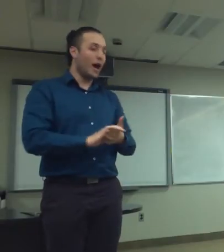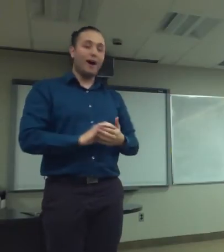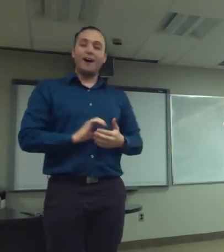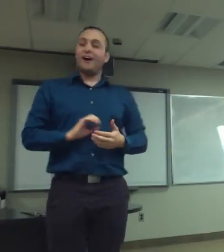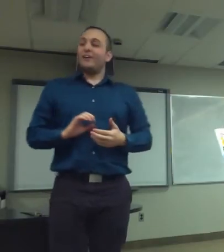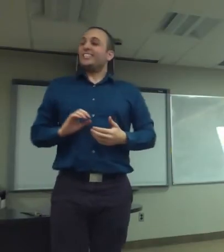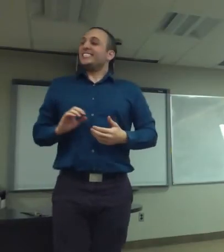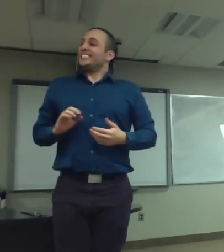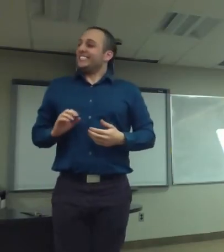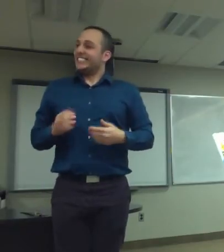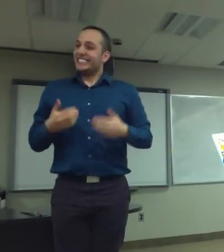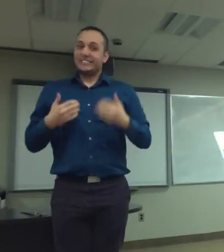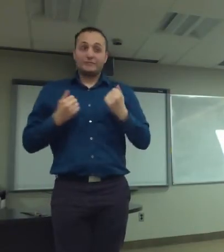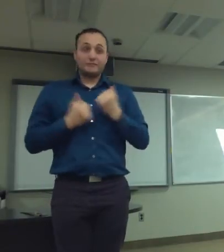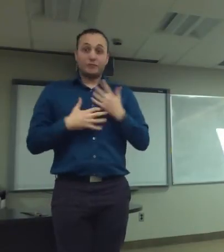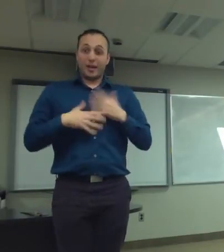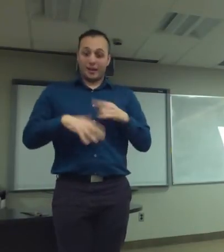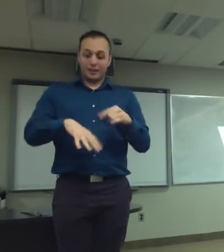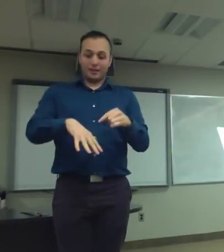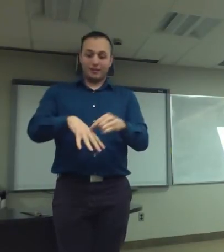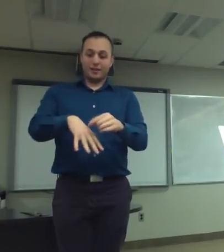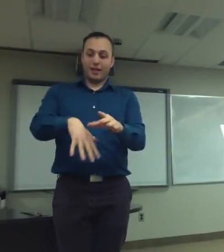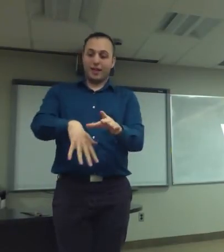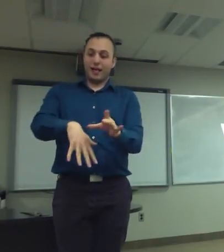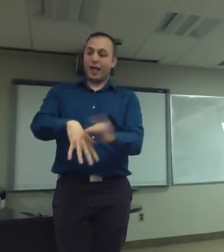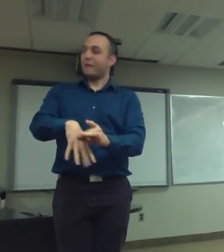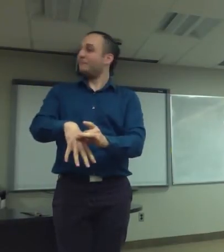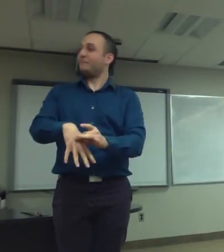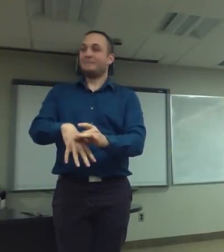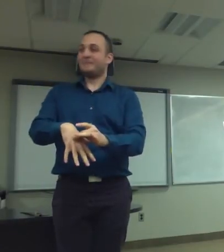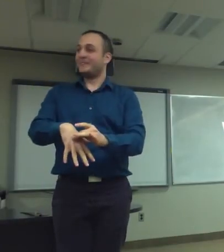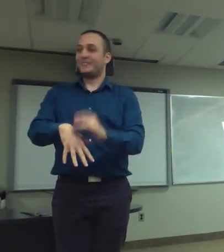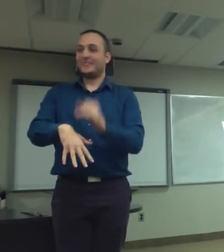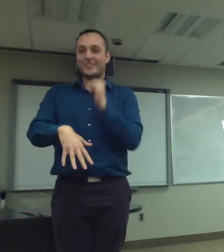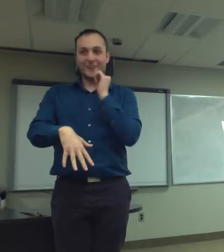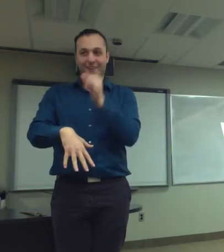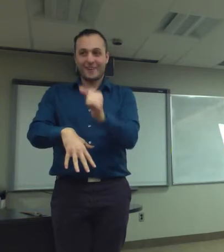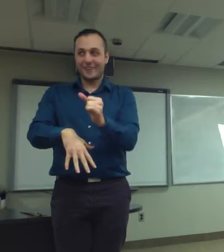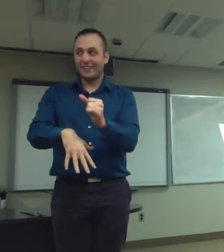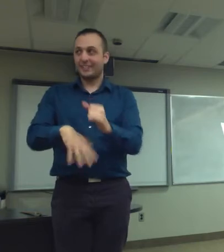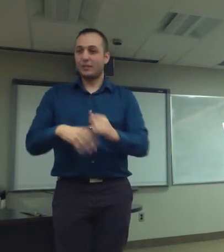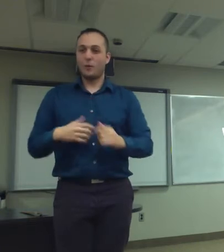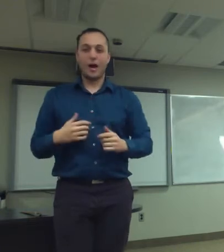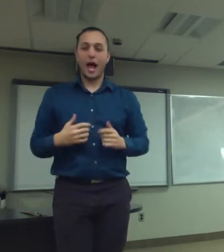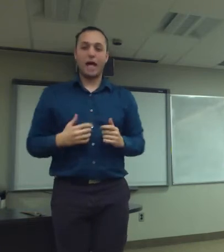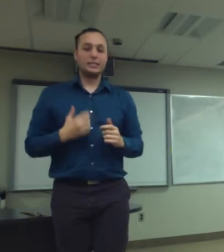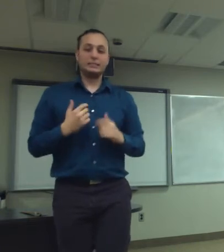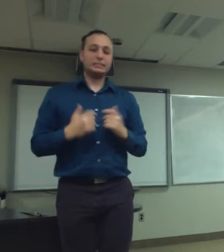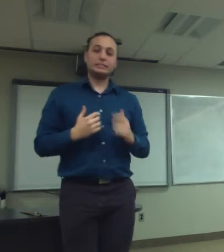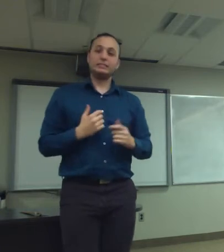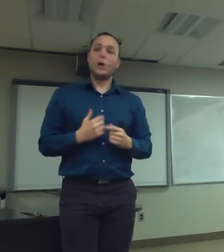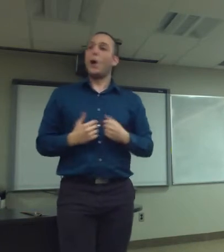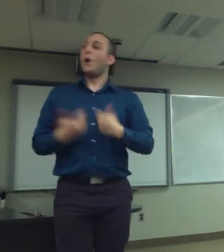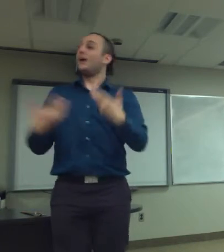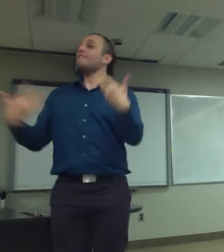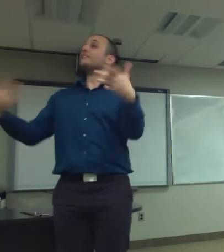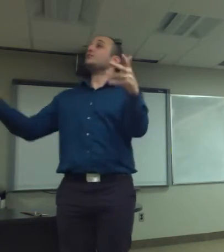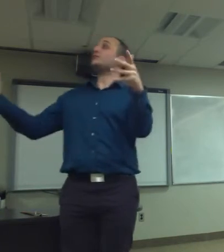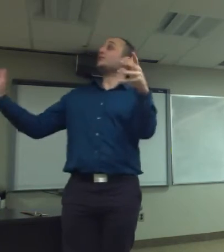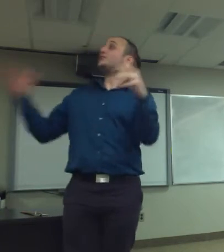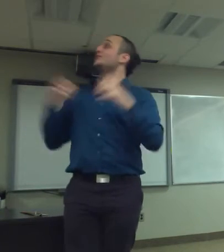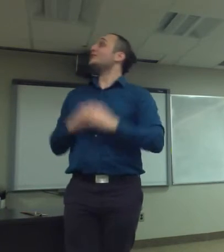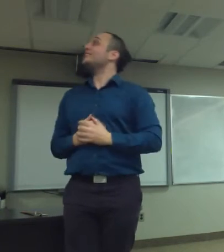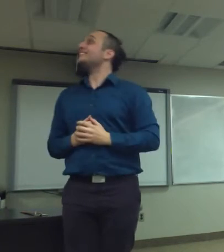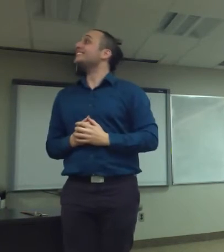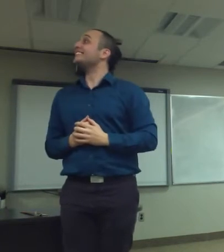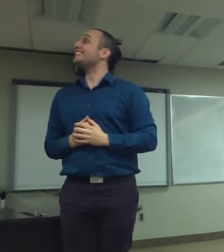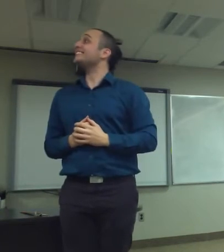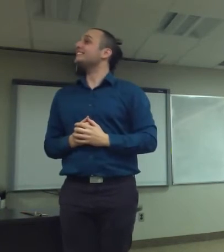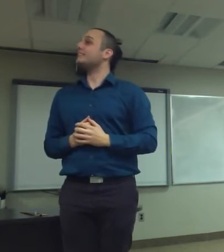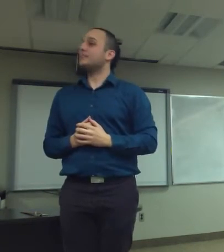that special color would not stick to the colors underneath. So she said, "I already washed my hands."